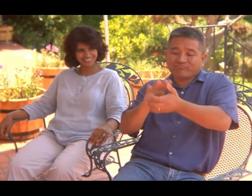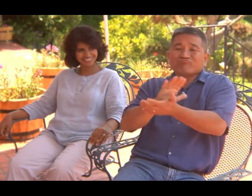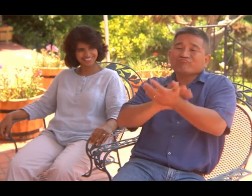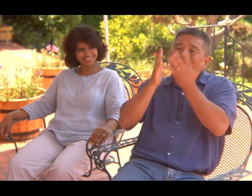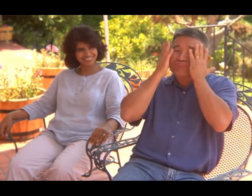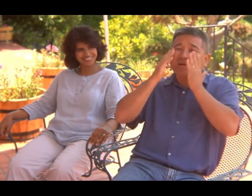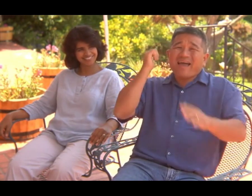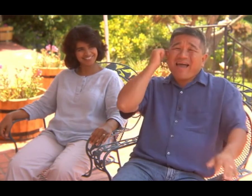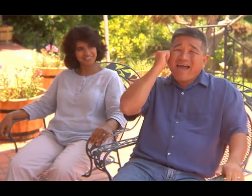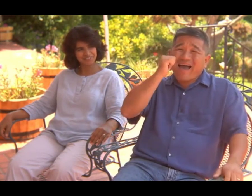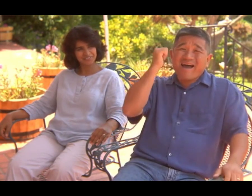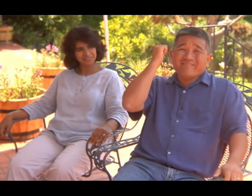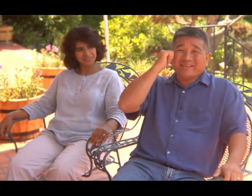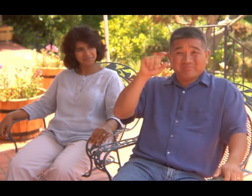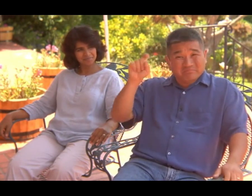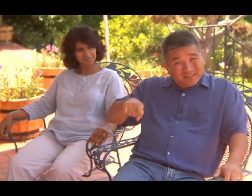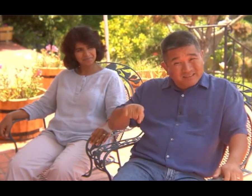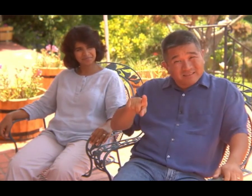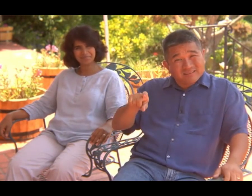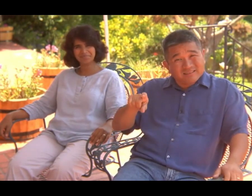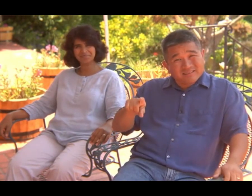day. Do I have to?